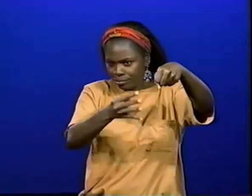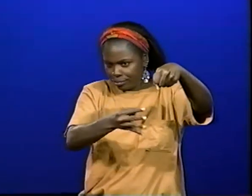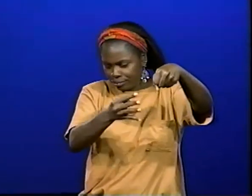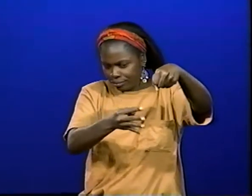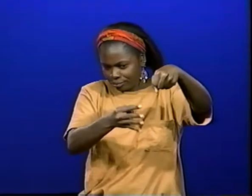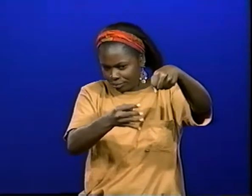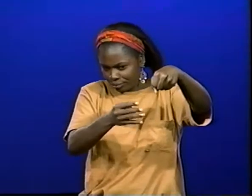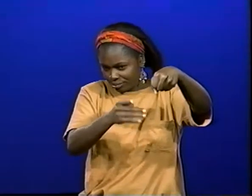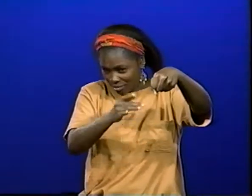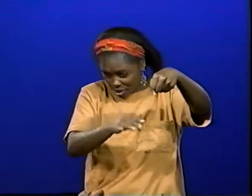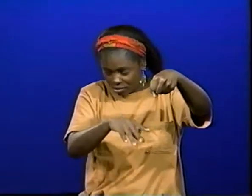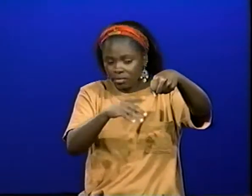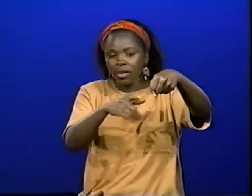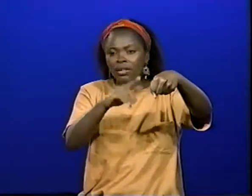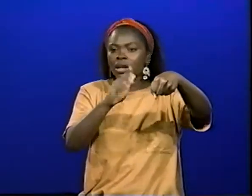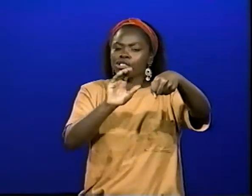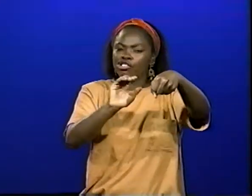into it so that the liquid drains into the bowl.